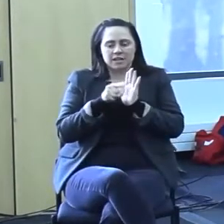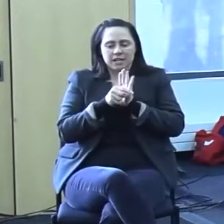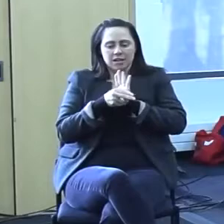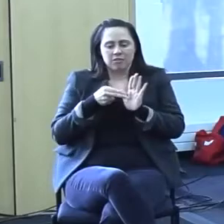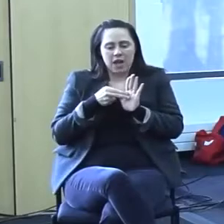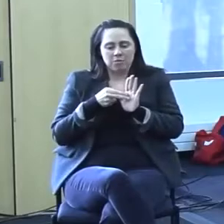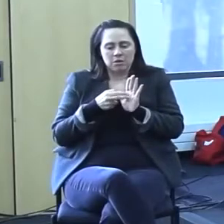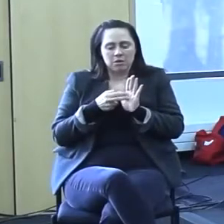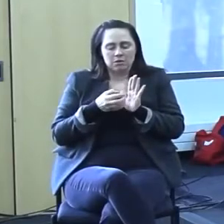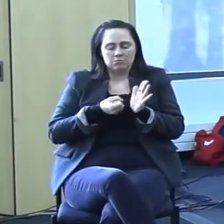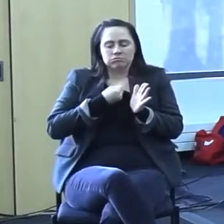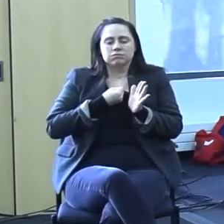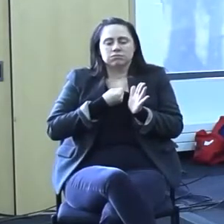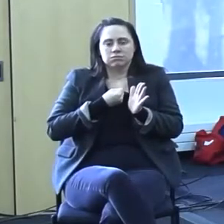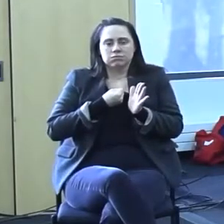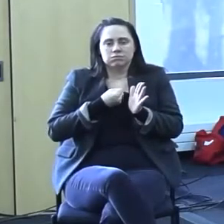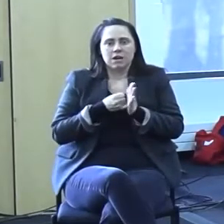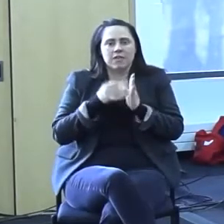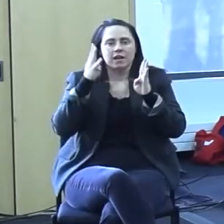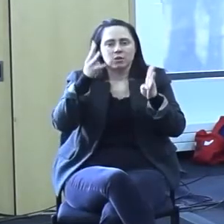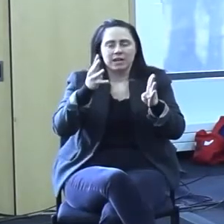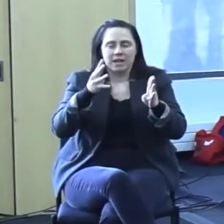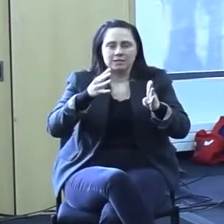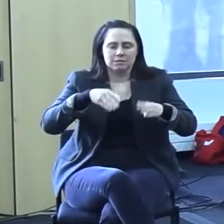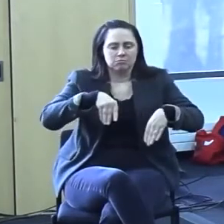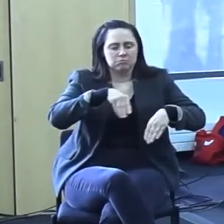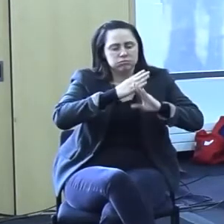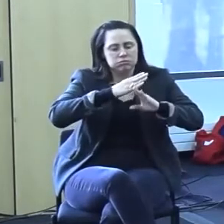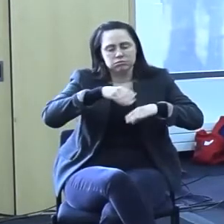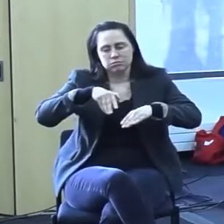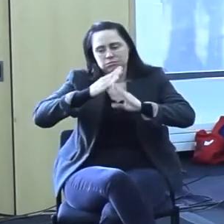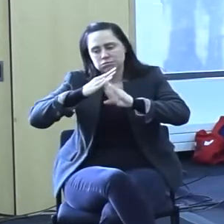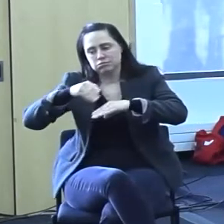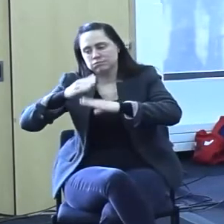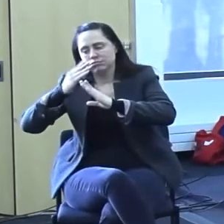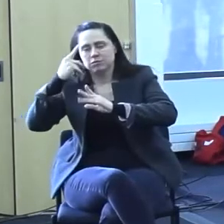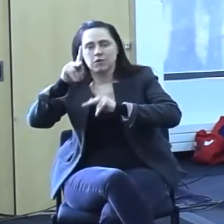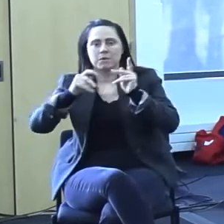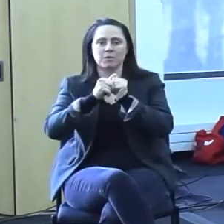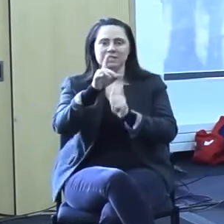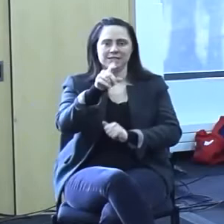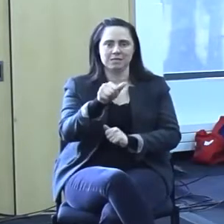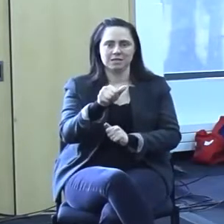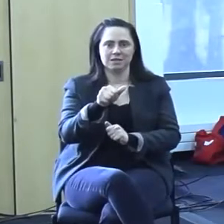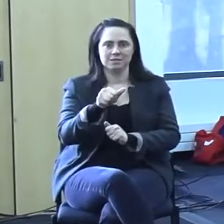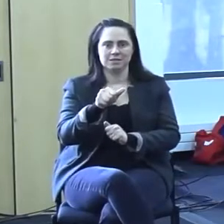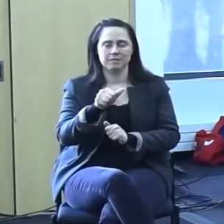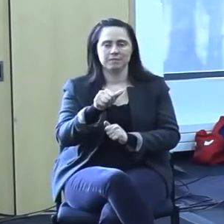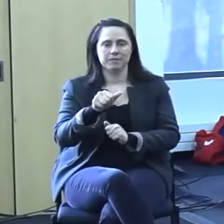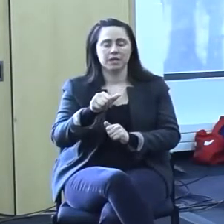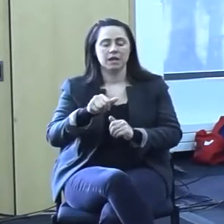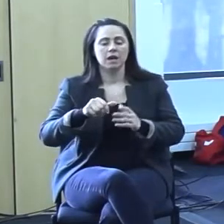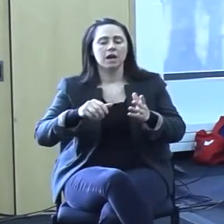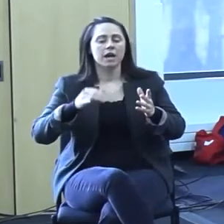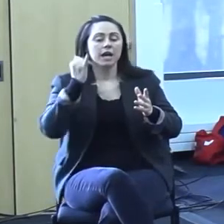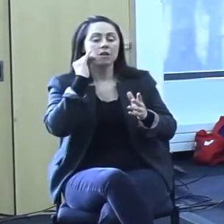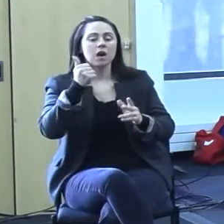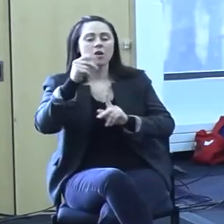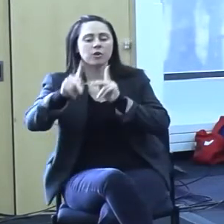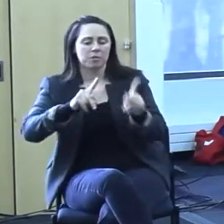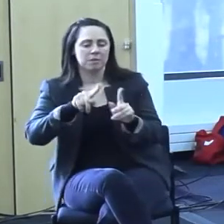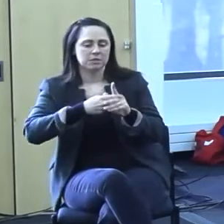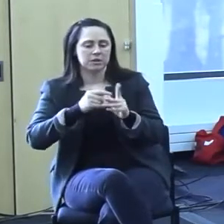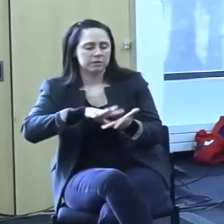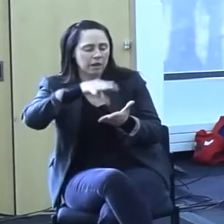them creates unnecessary barriers for people with disabilities. And having others start to learn and understand